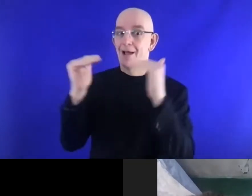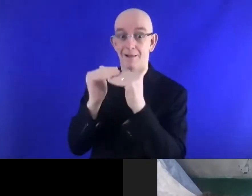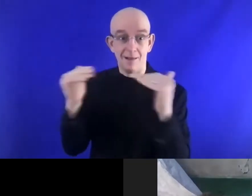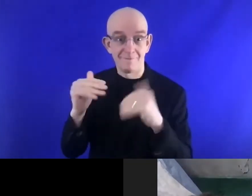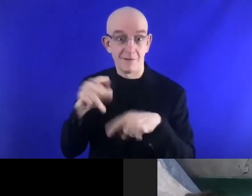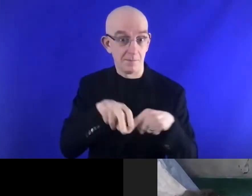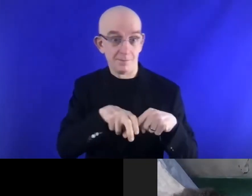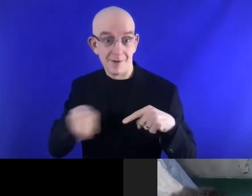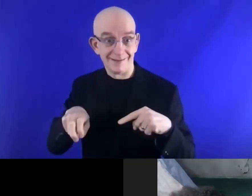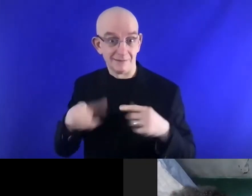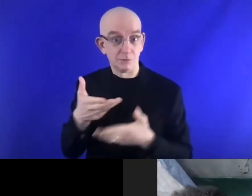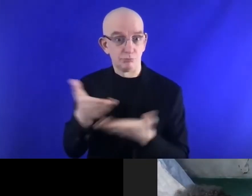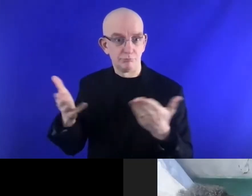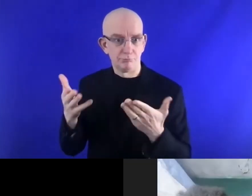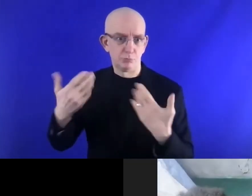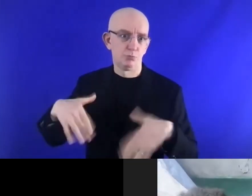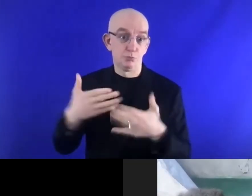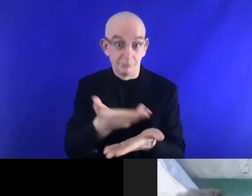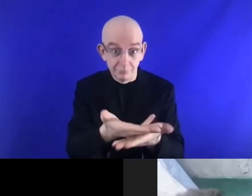moment. Indeed,